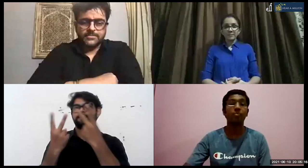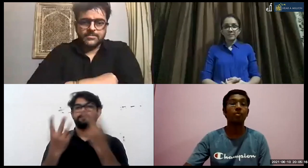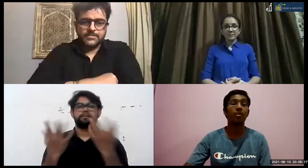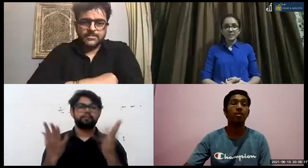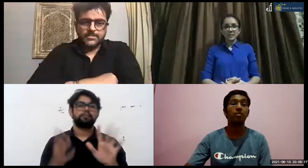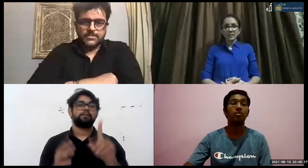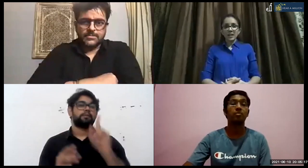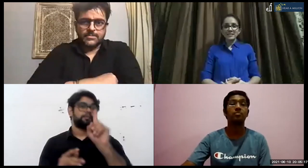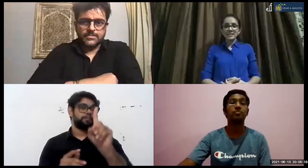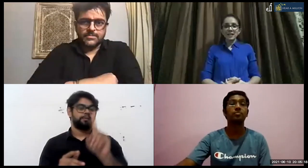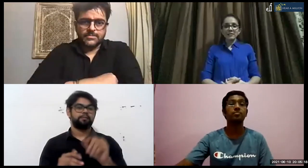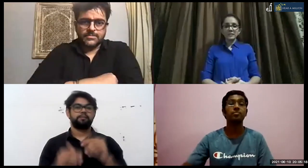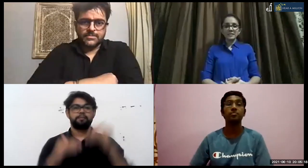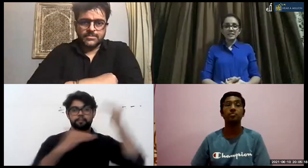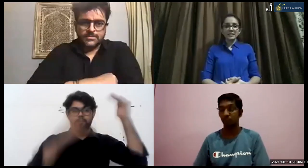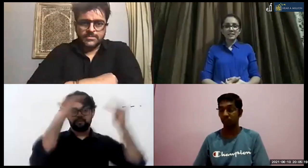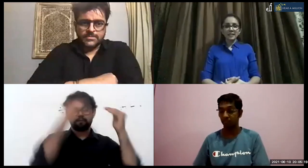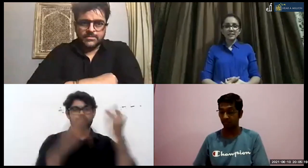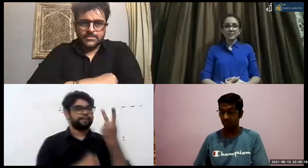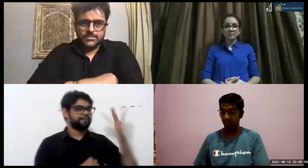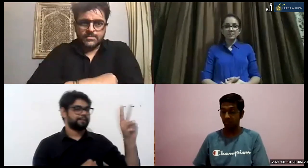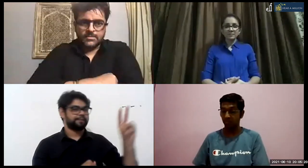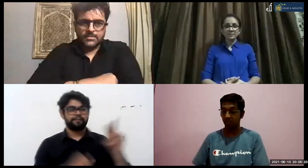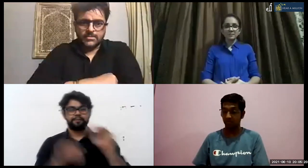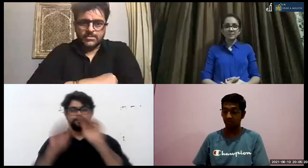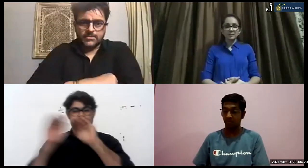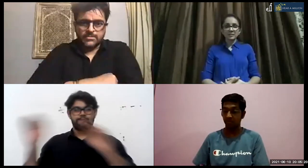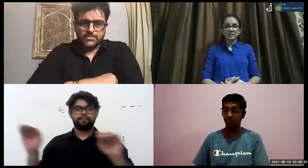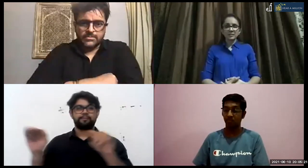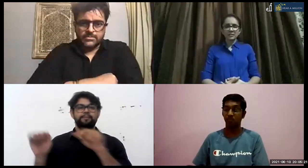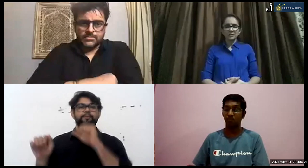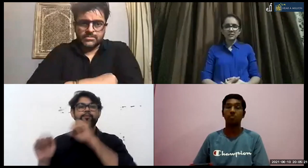Yeah. As I've been seeing that